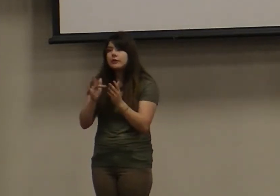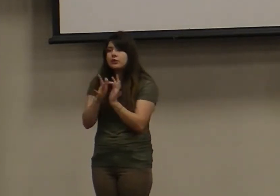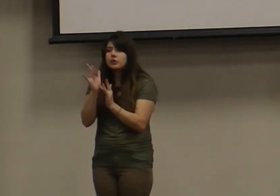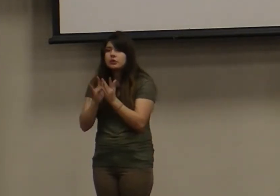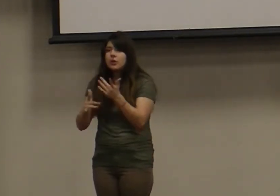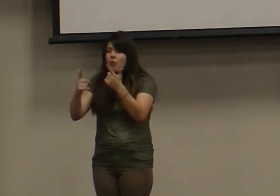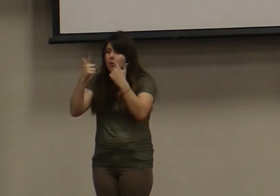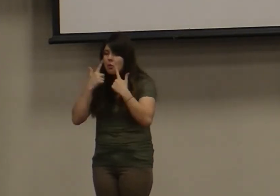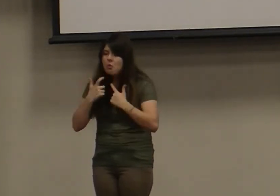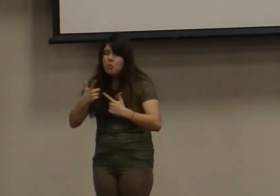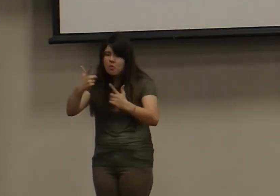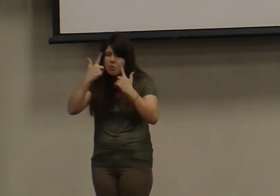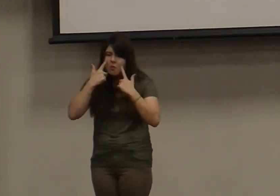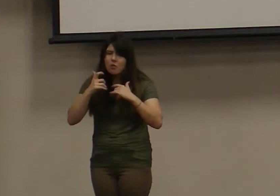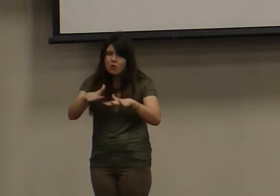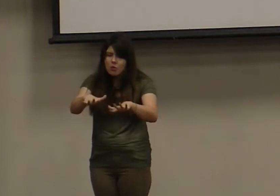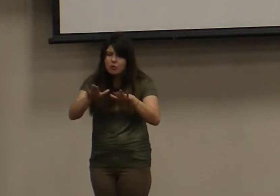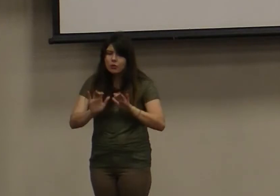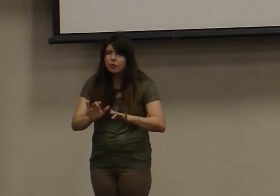tomb of Lazarus.